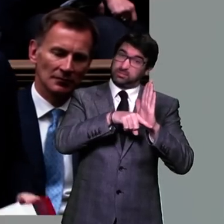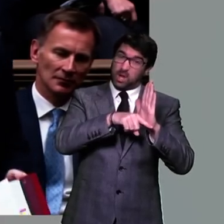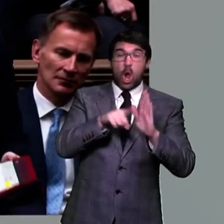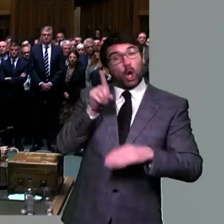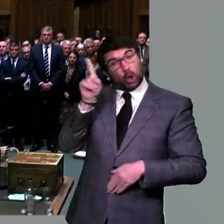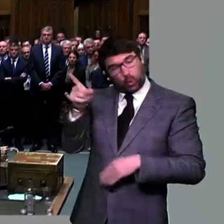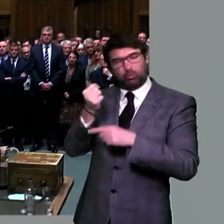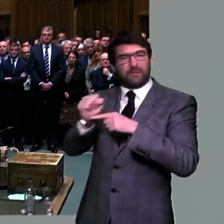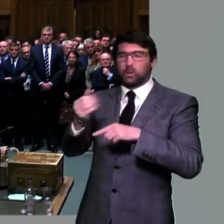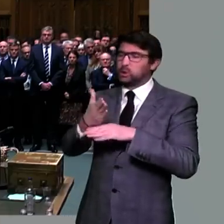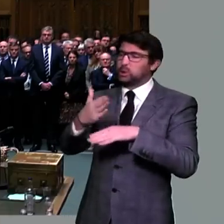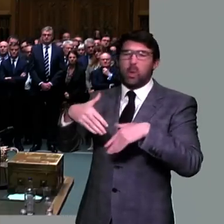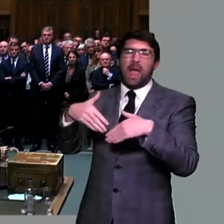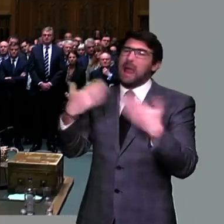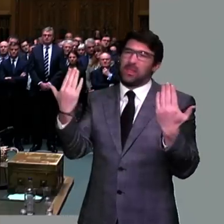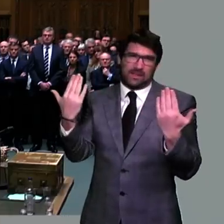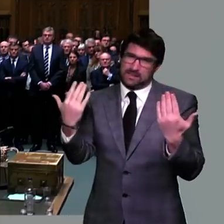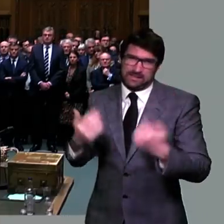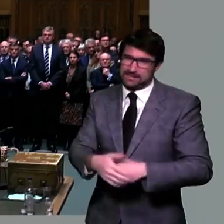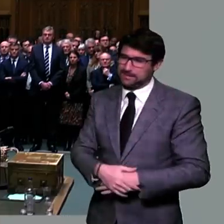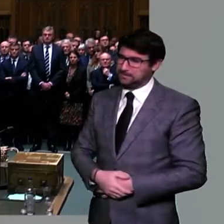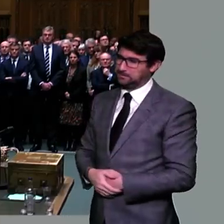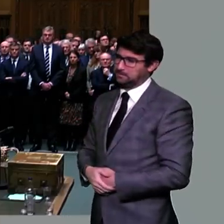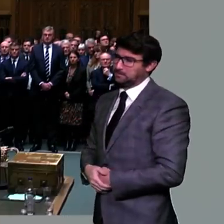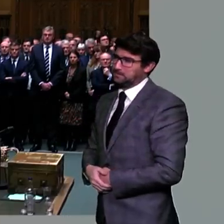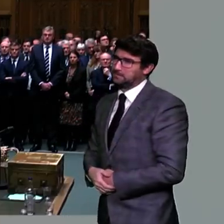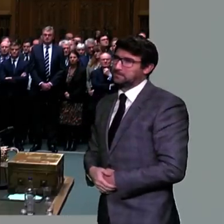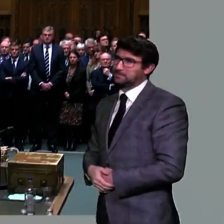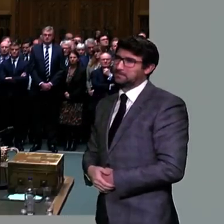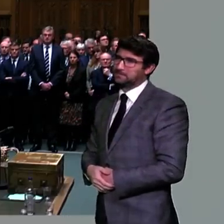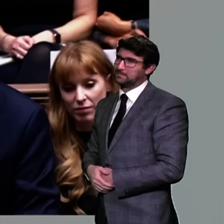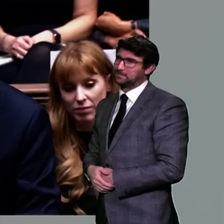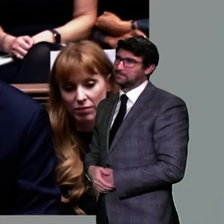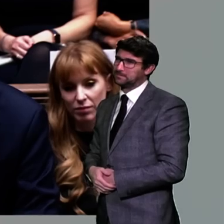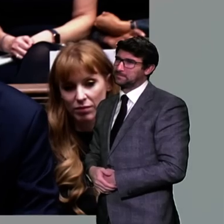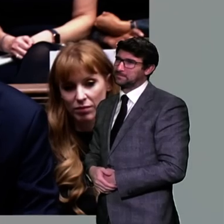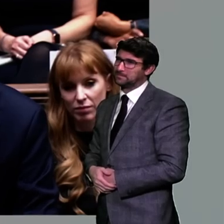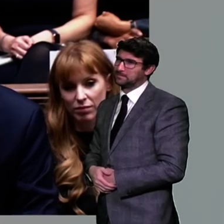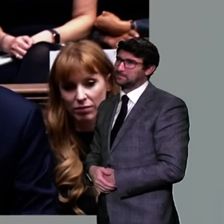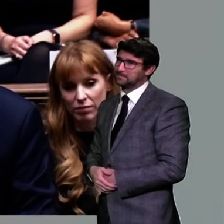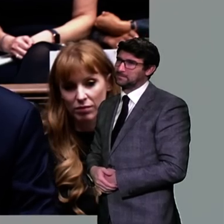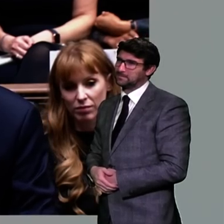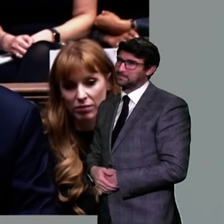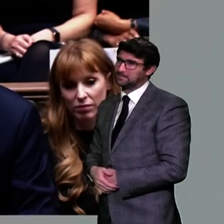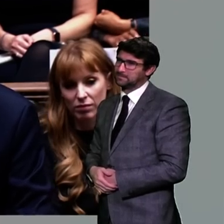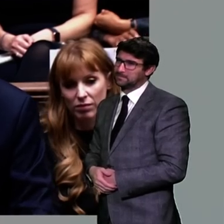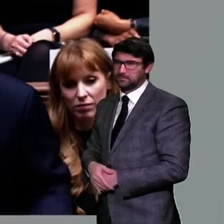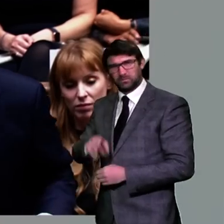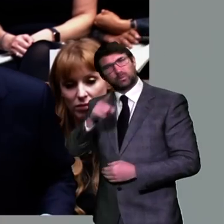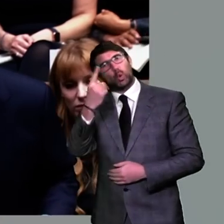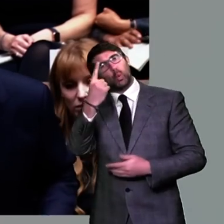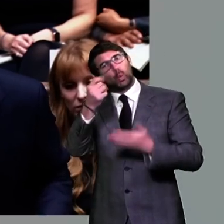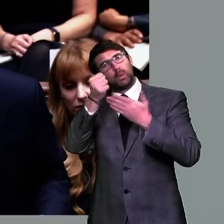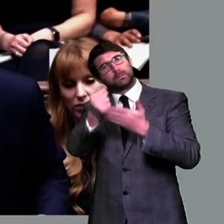anything. Keir Starmer. Mr. Speaker, the only mandate she's ever had is from members opposite. It was